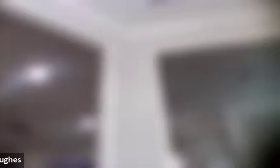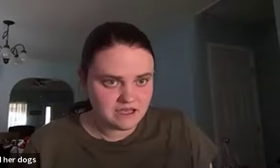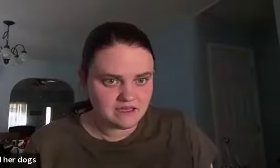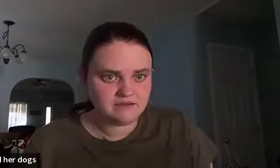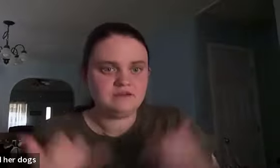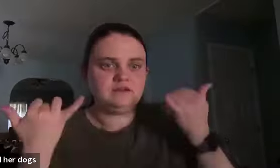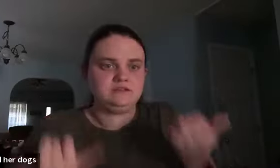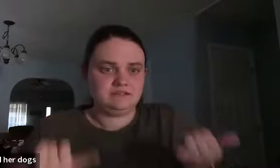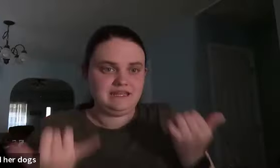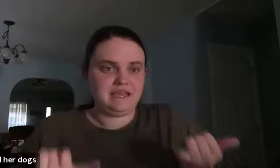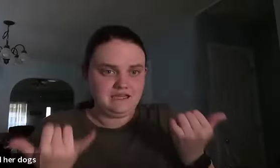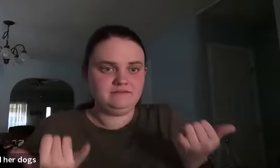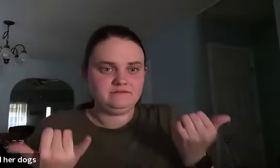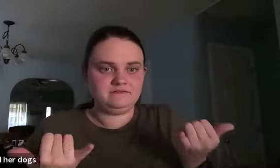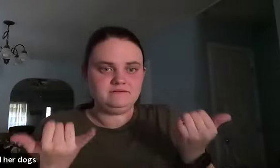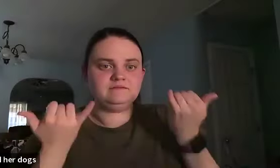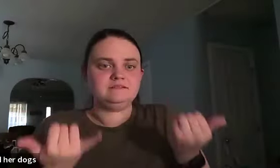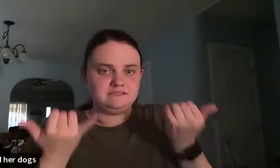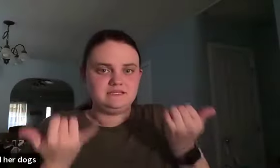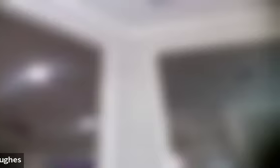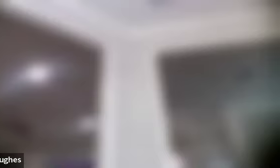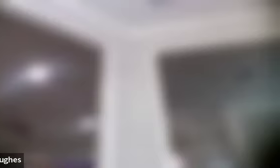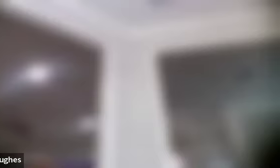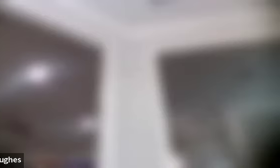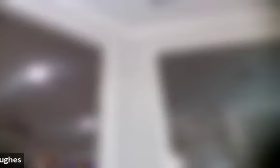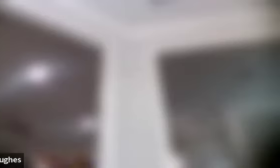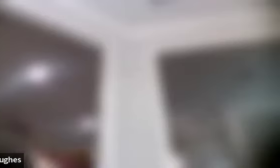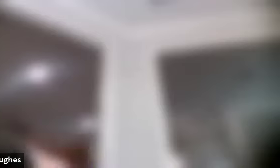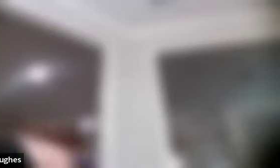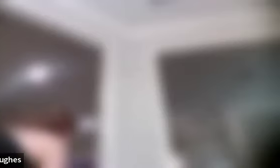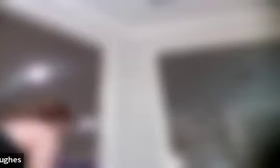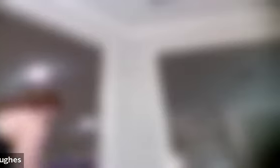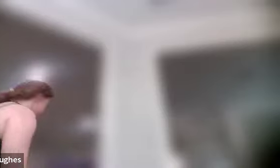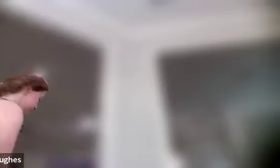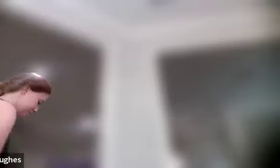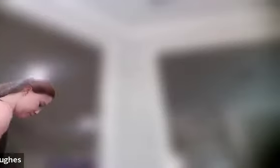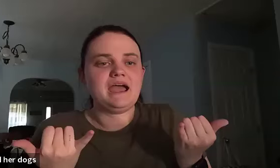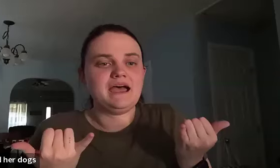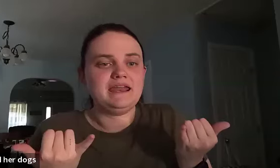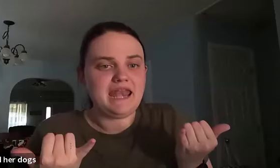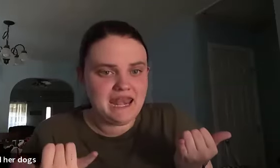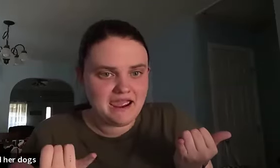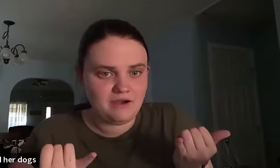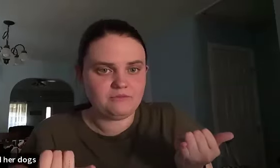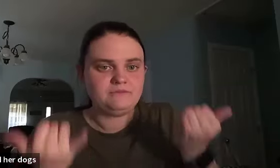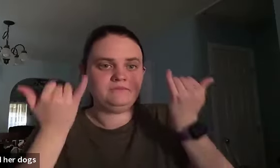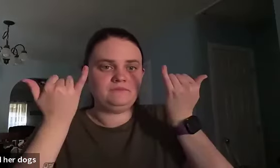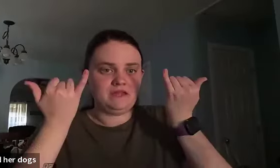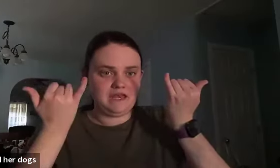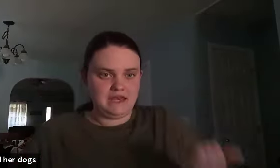today, today, Hey, Mr. Bear. today. And then we had now,